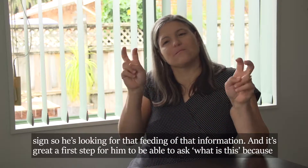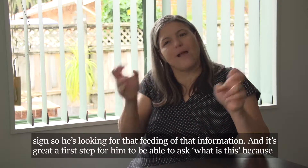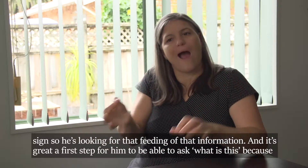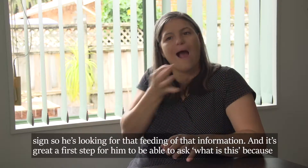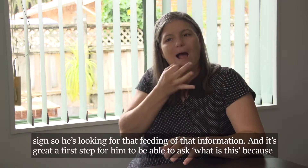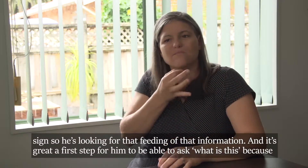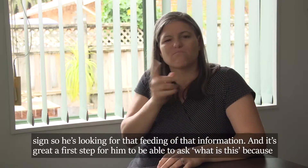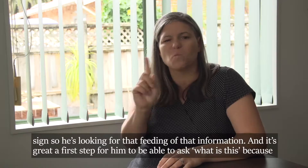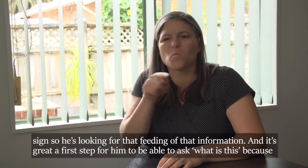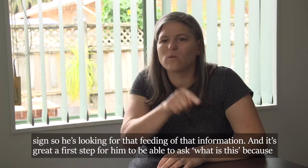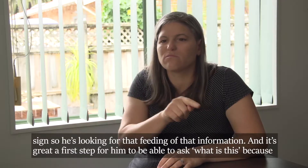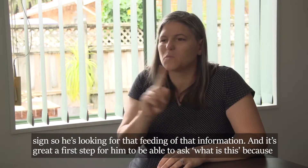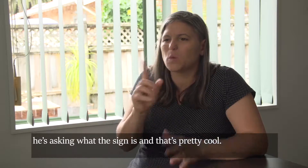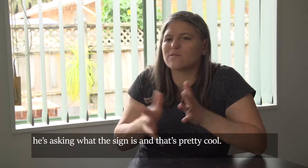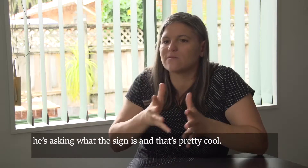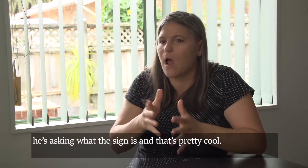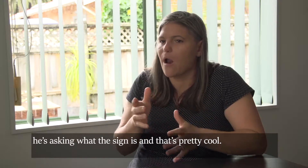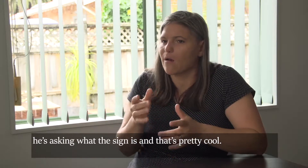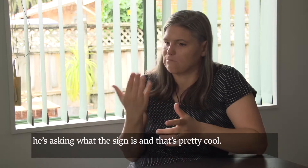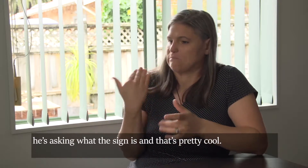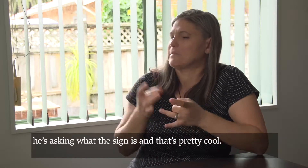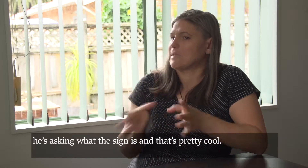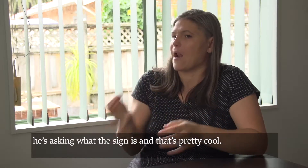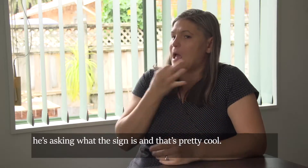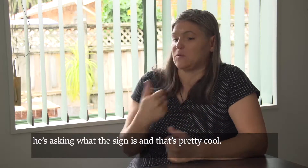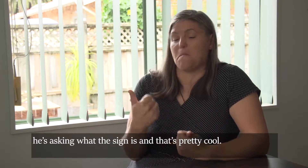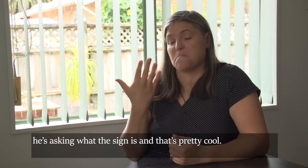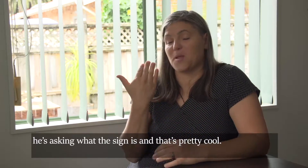able to ask, what is this? Because he's asking us what the sign is, and that's pretty cool.